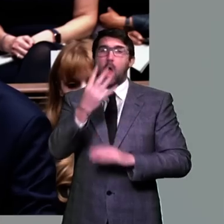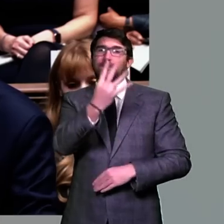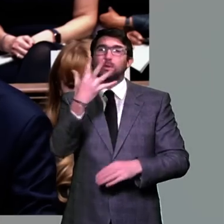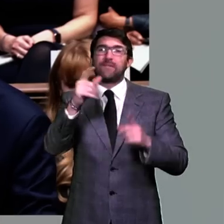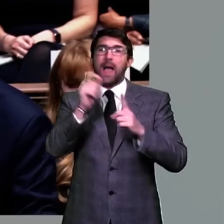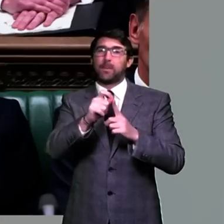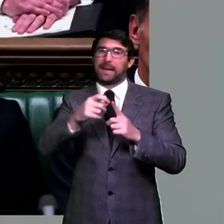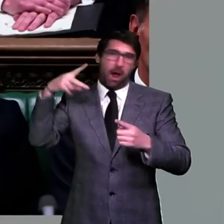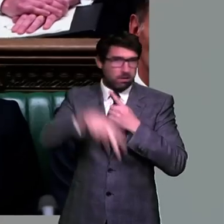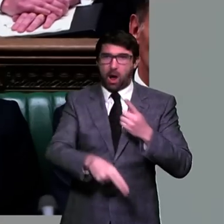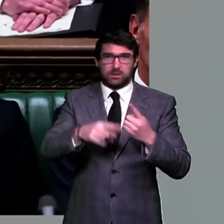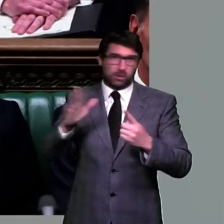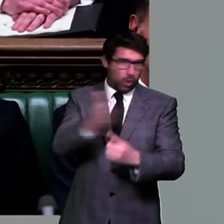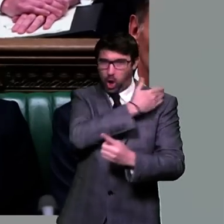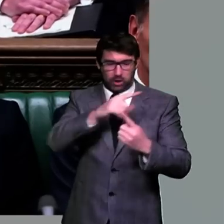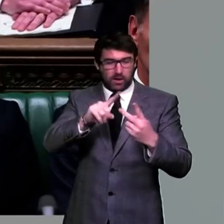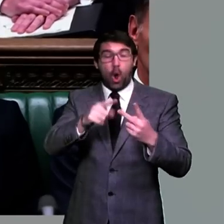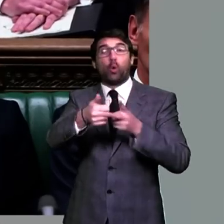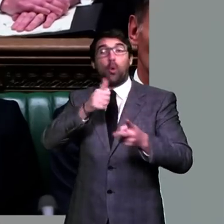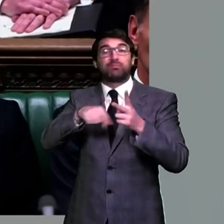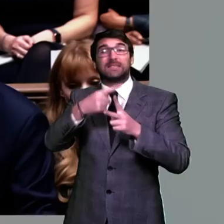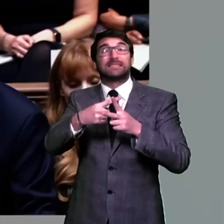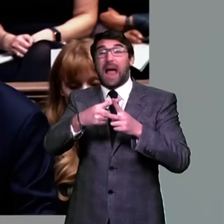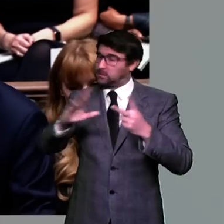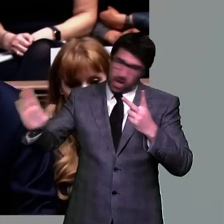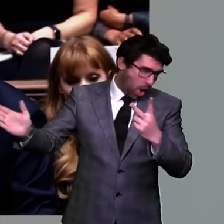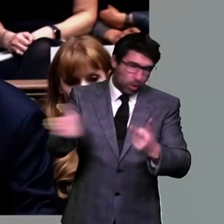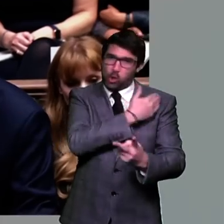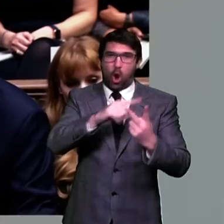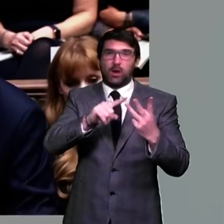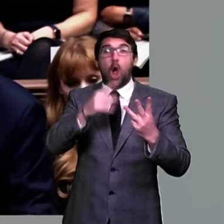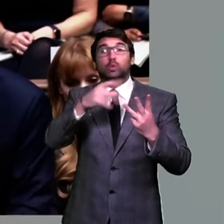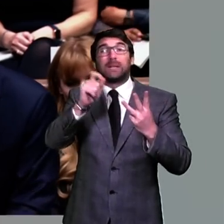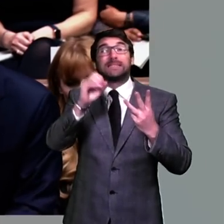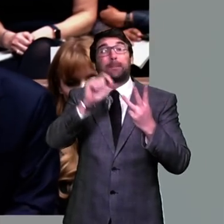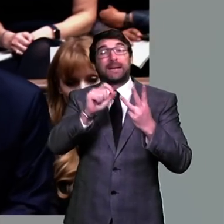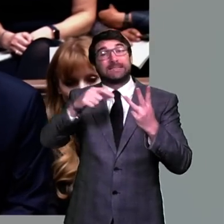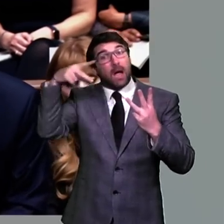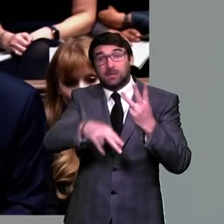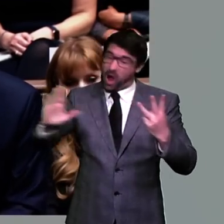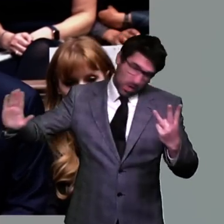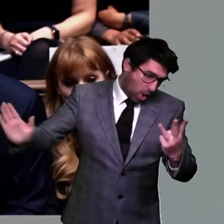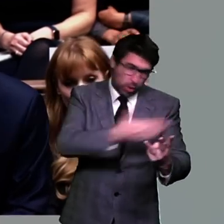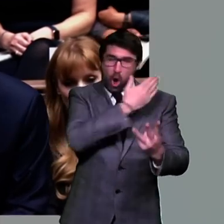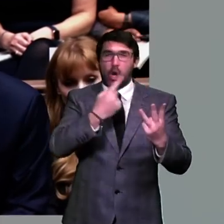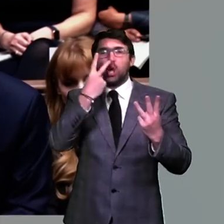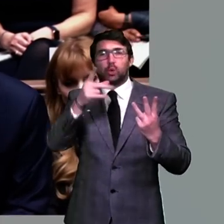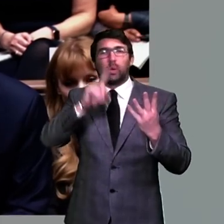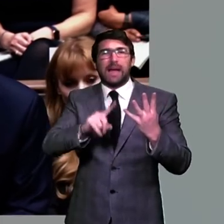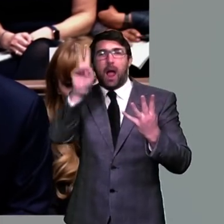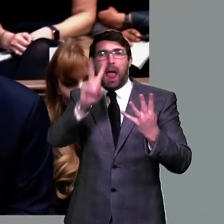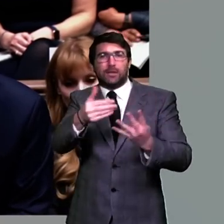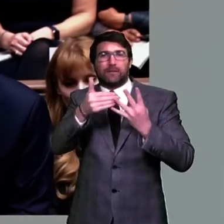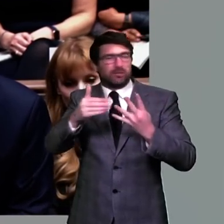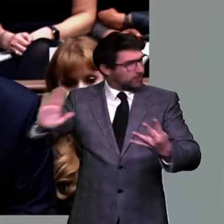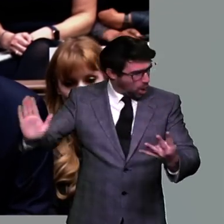gone. Corporation tax cut, gone. 20p tax cut, gone. 2-year energy freeze, gone.